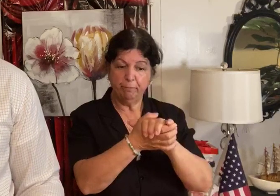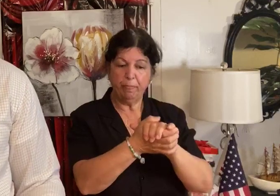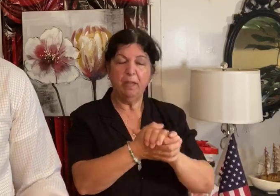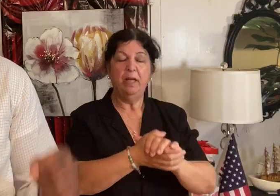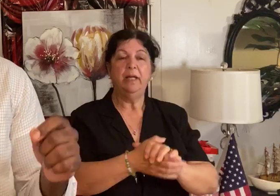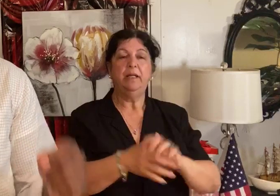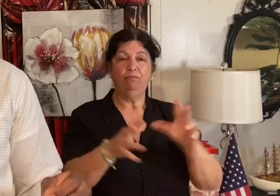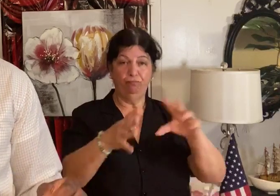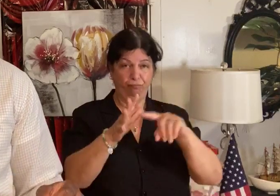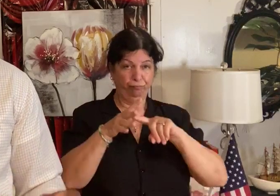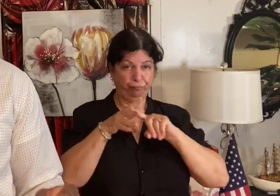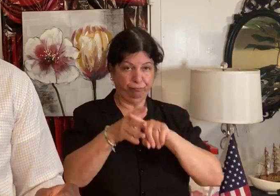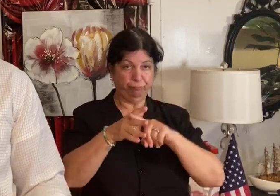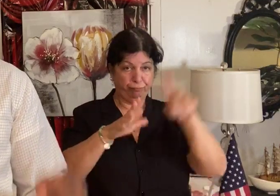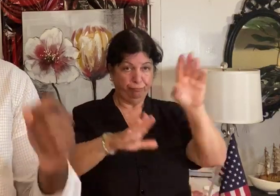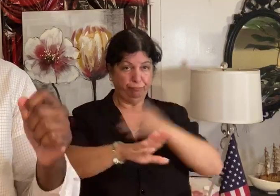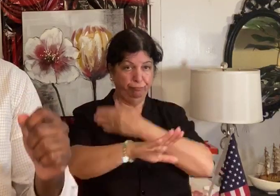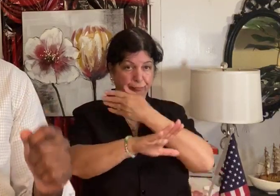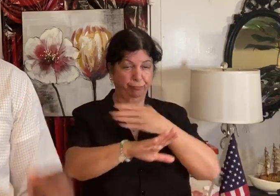this.